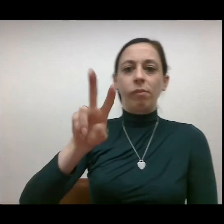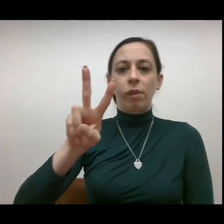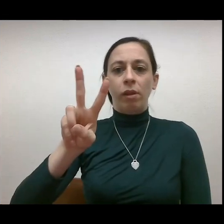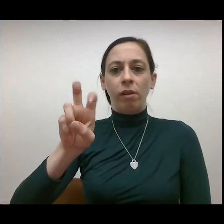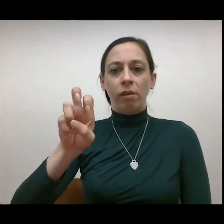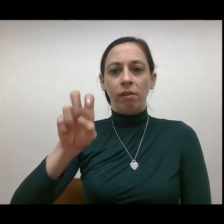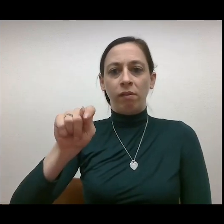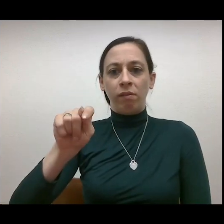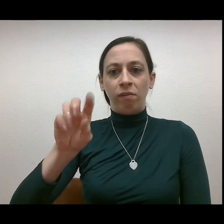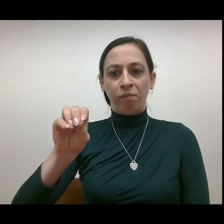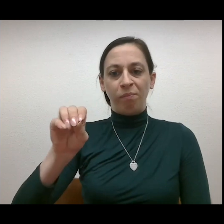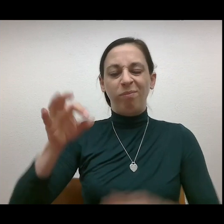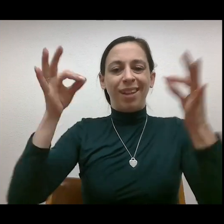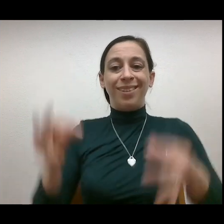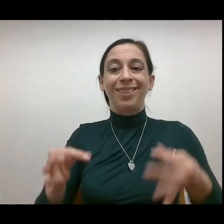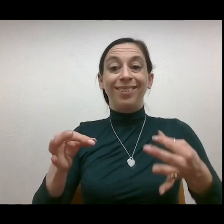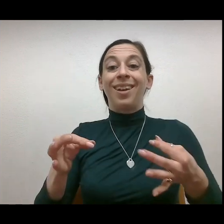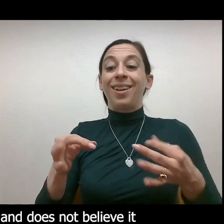to veto the bill,